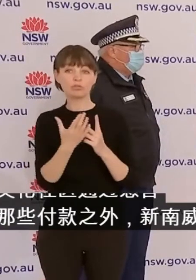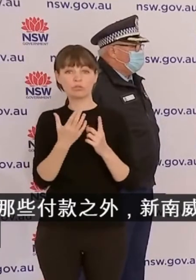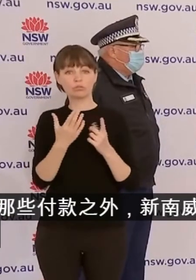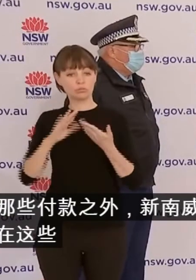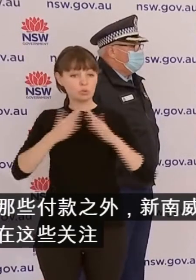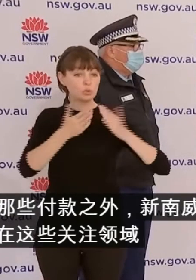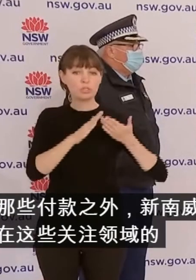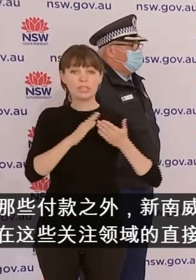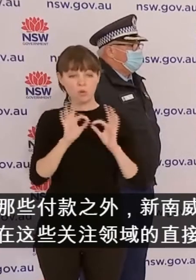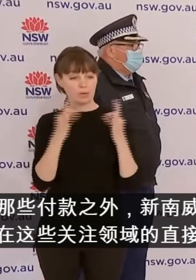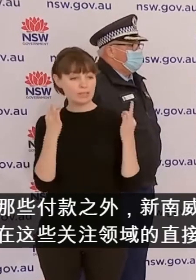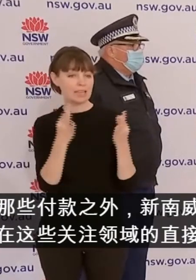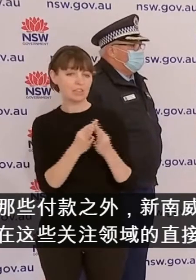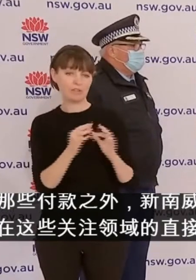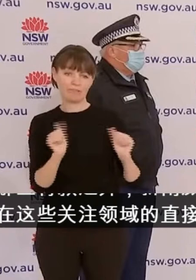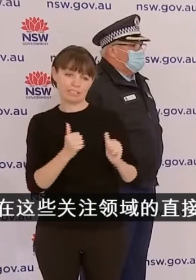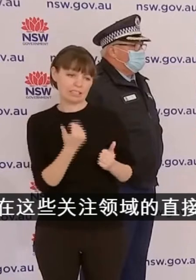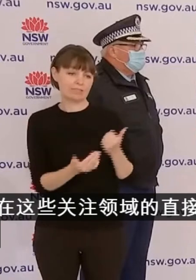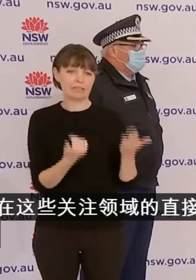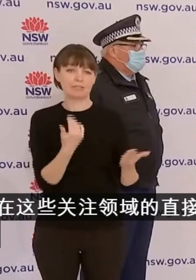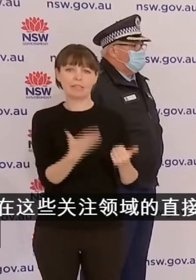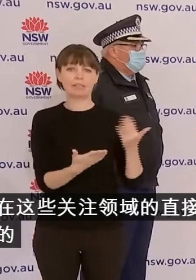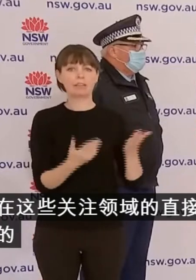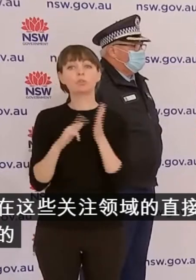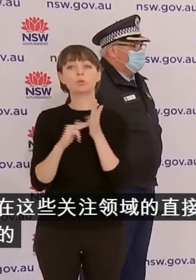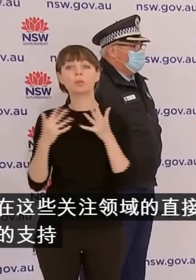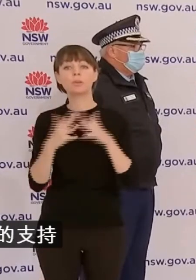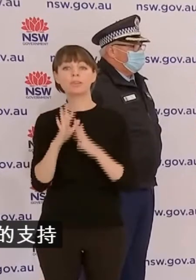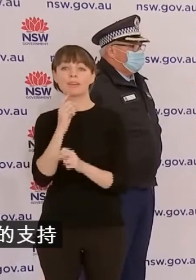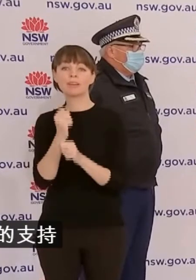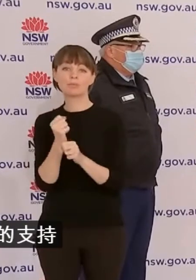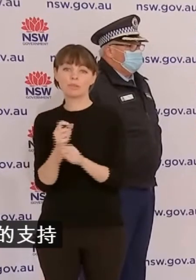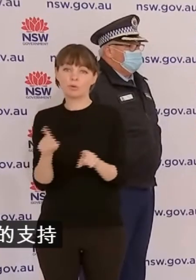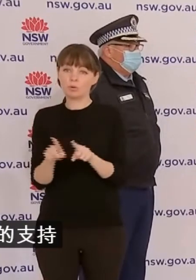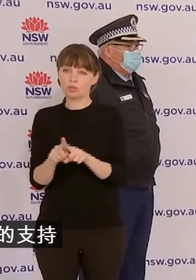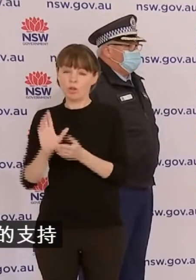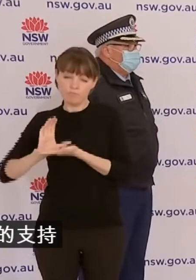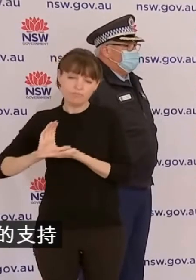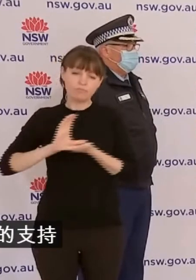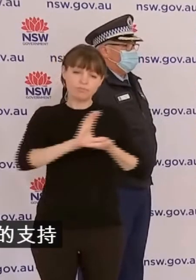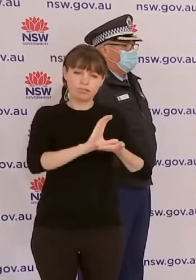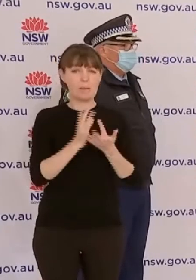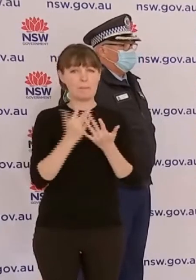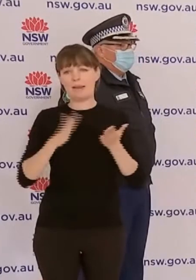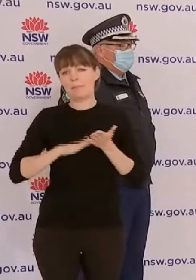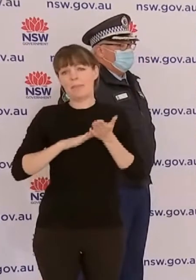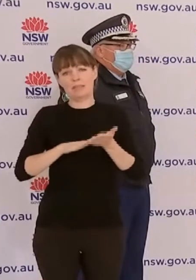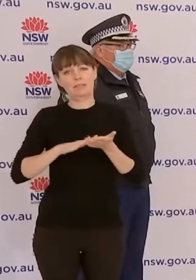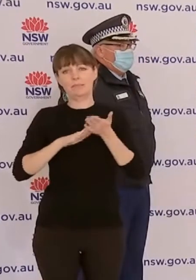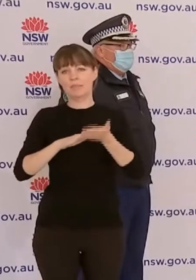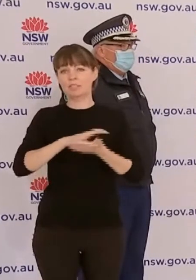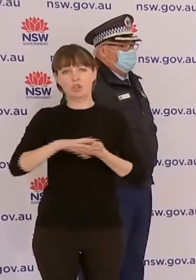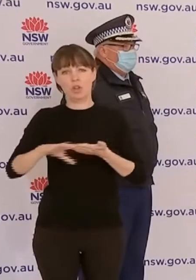Wales government has also provided an extra millions of dollars of support through direct assistance in those areas of concern in